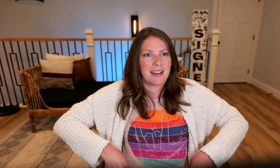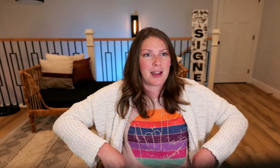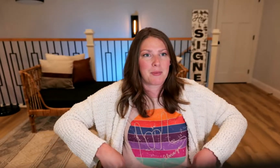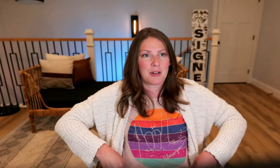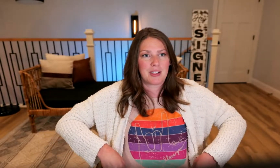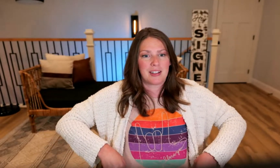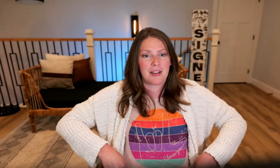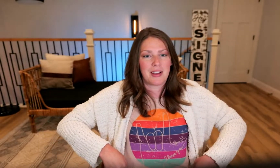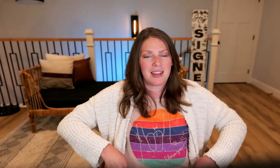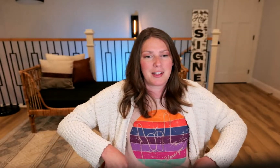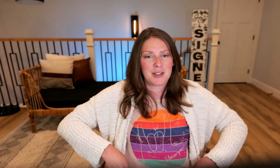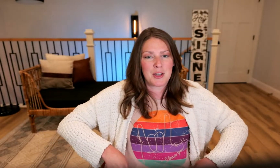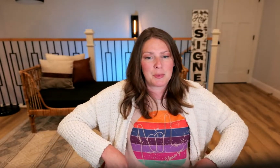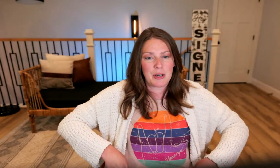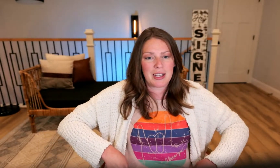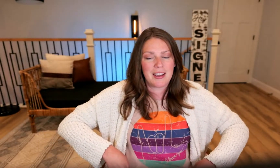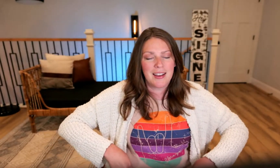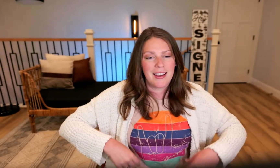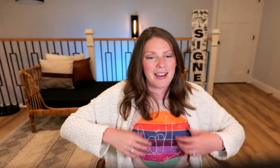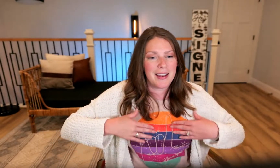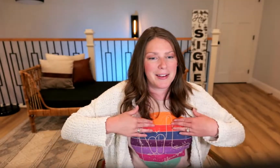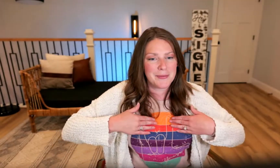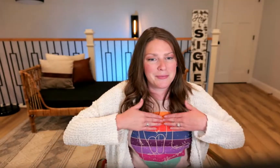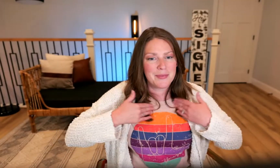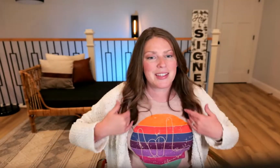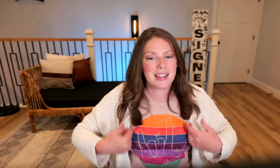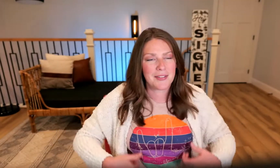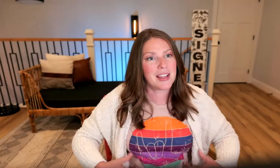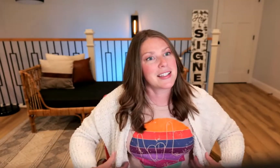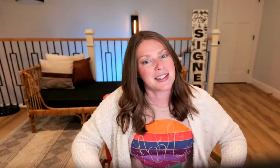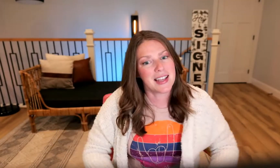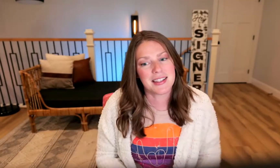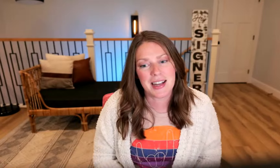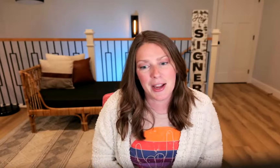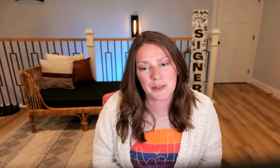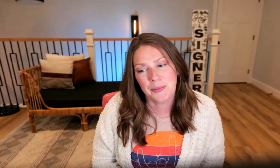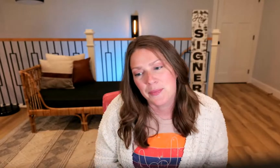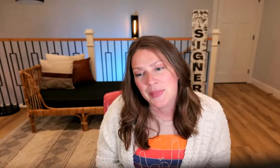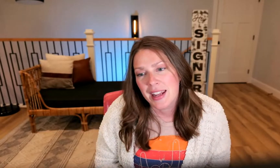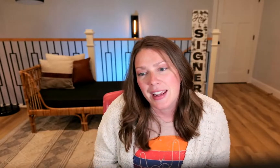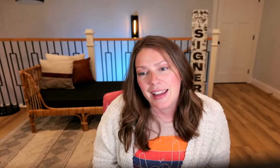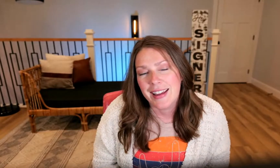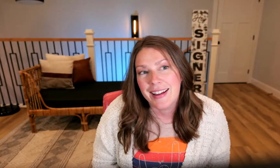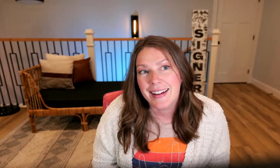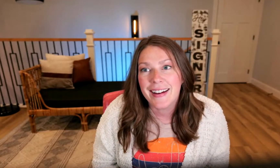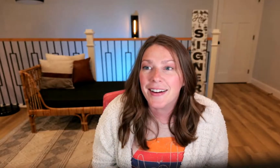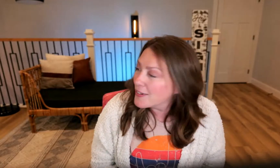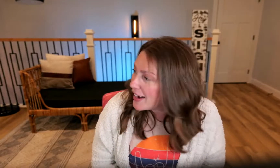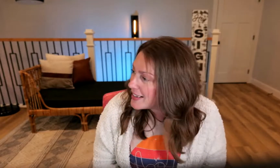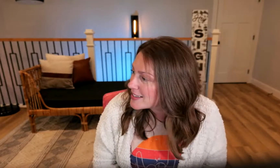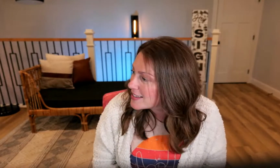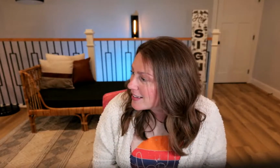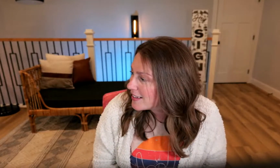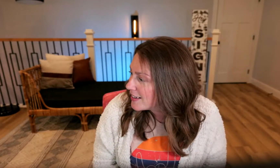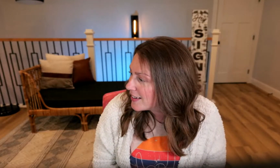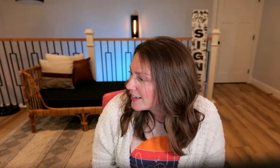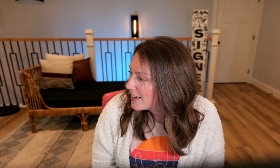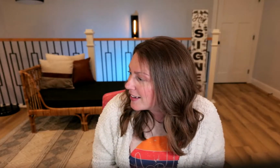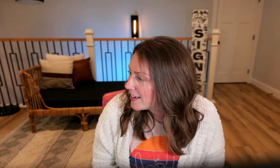I personally love. I think it's so pretty. This kind of like sunset style. All right.